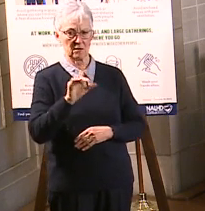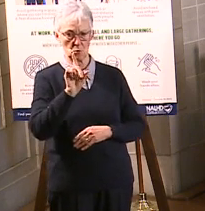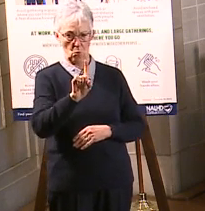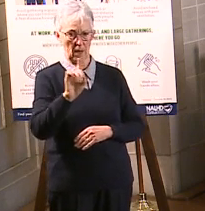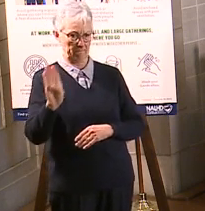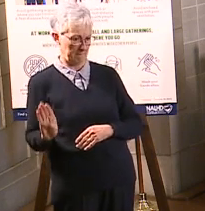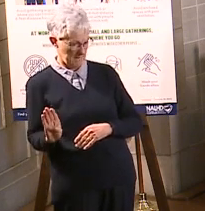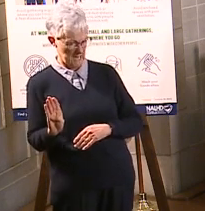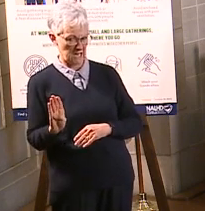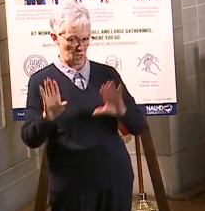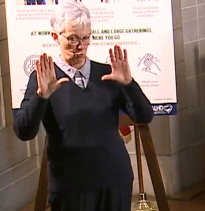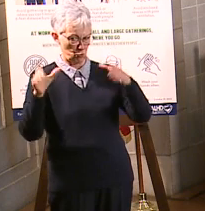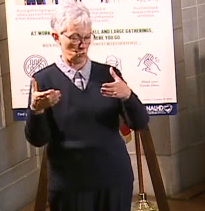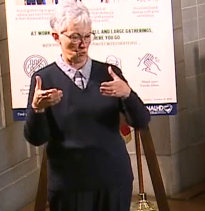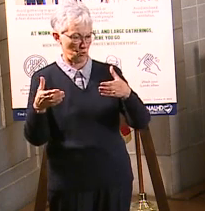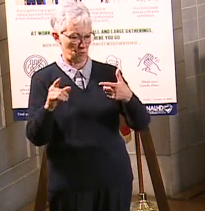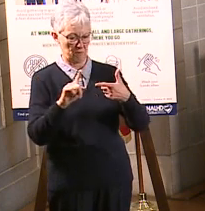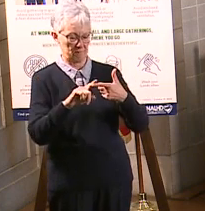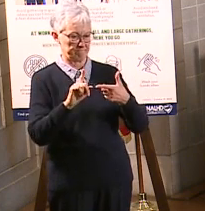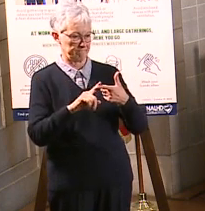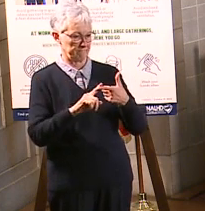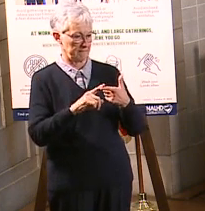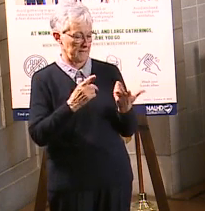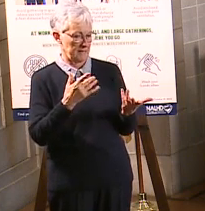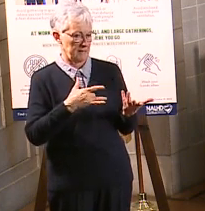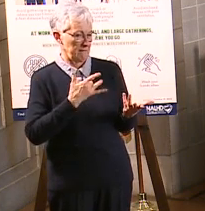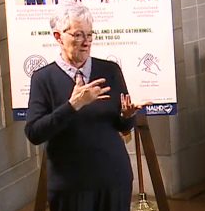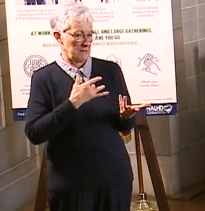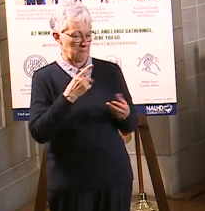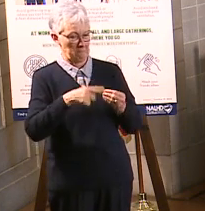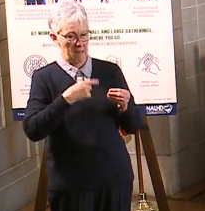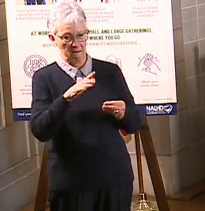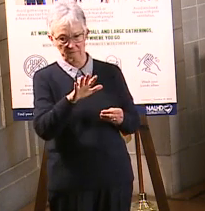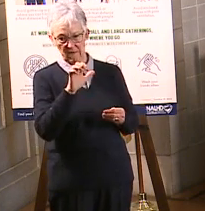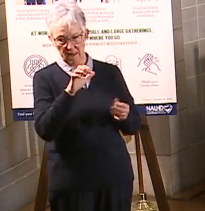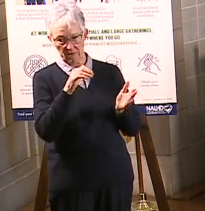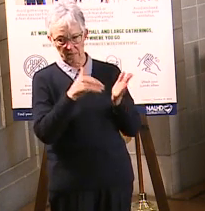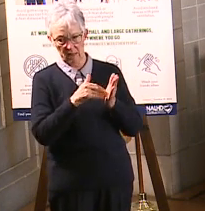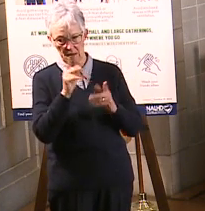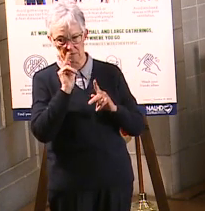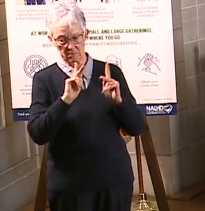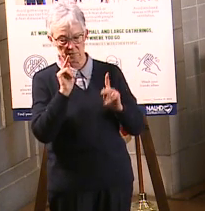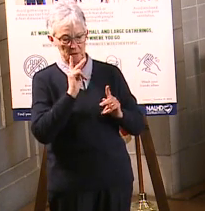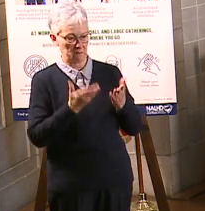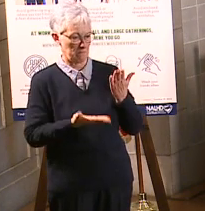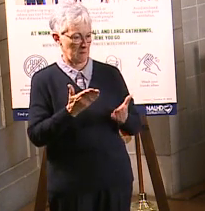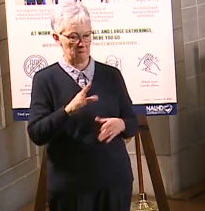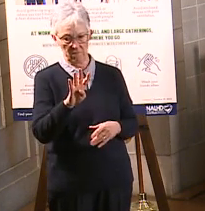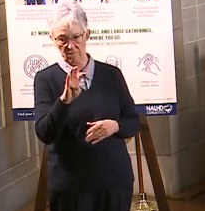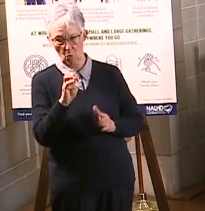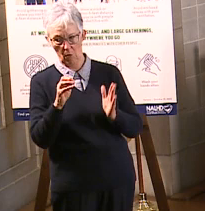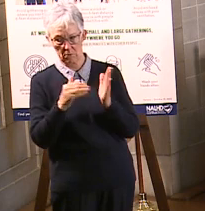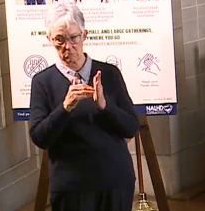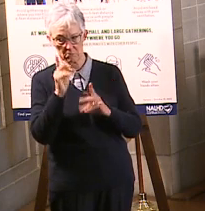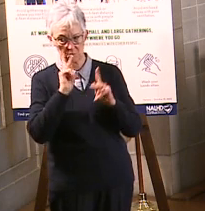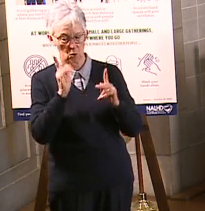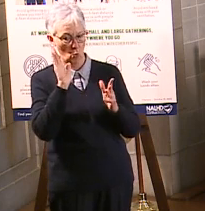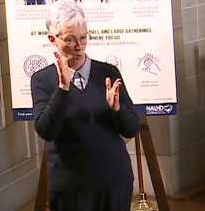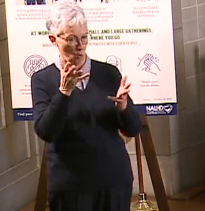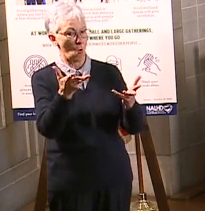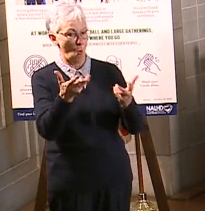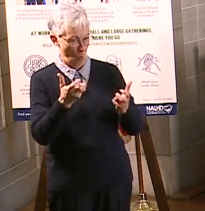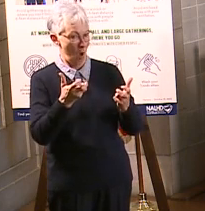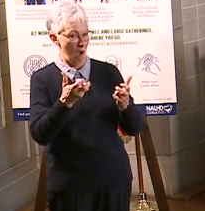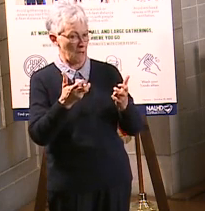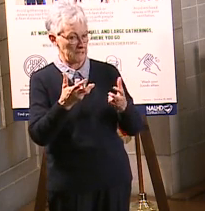covered this. We think there's probably 500,000 people there, probably about 400,000 people will want the vaccine. And